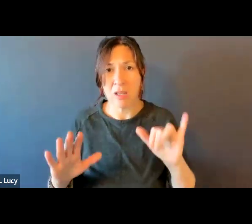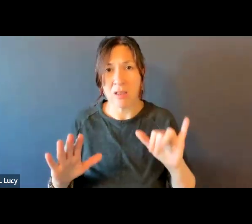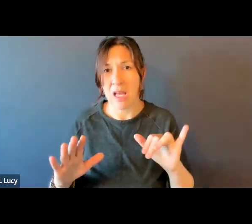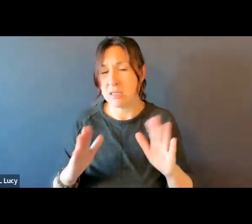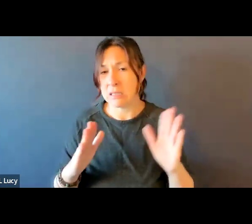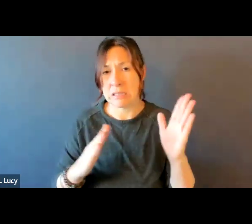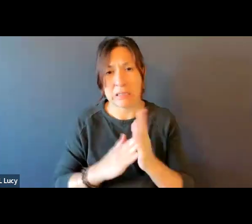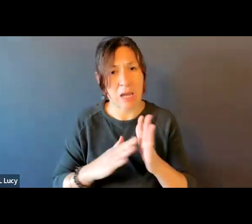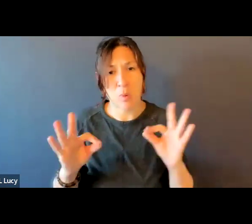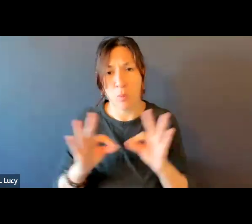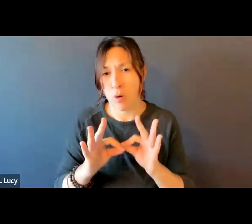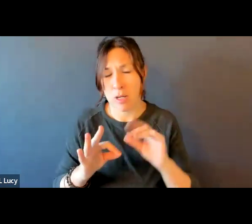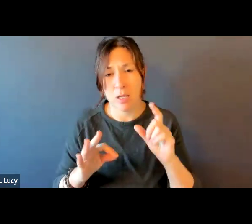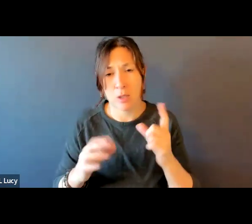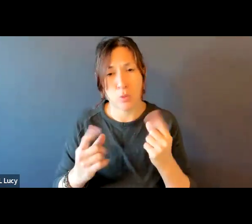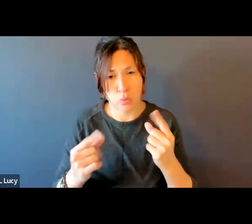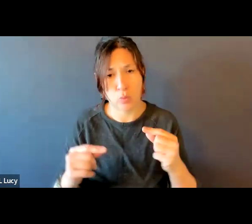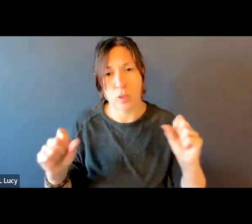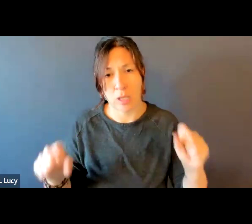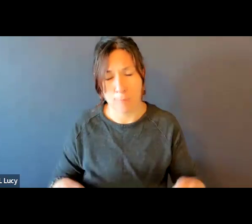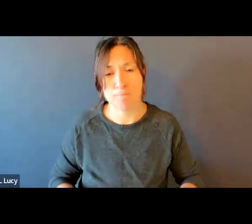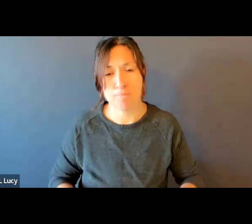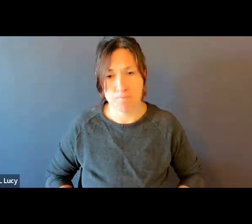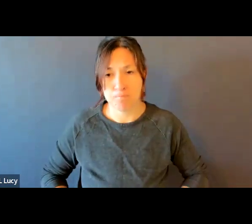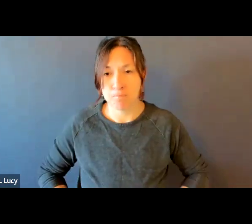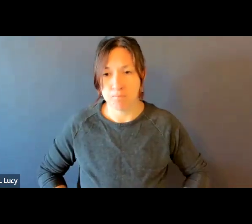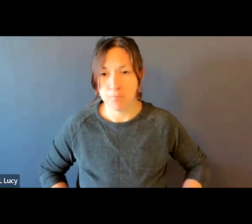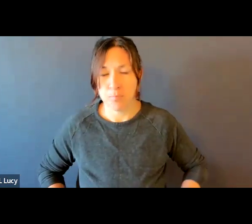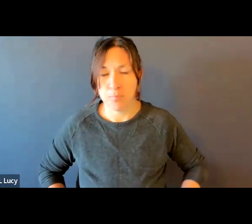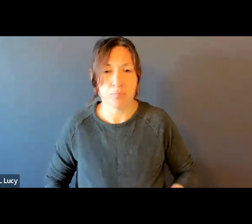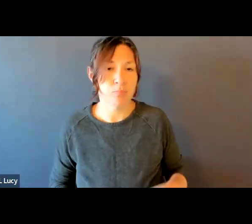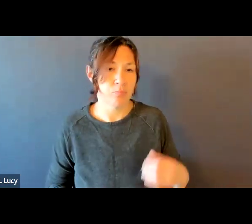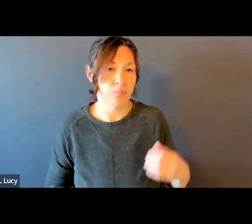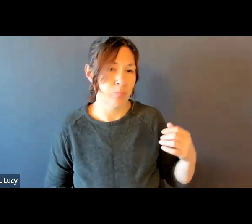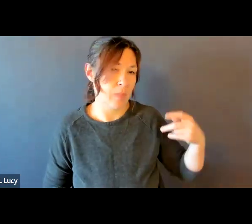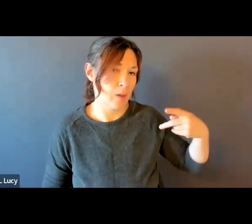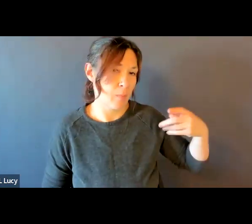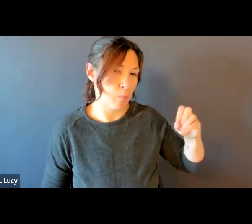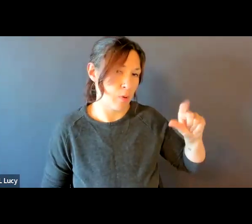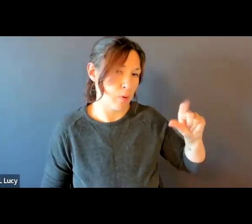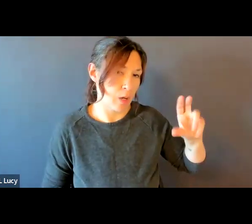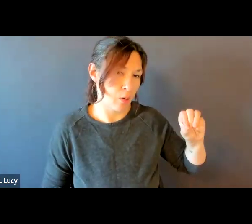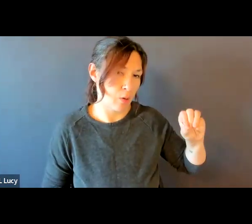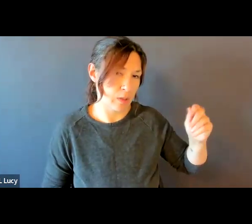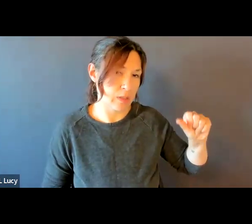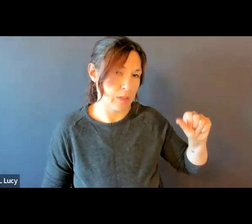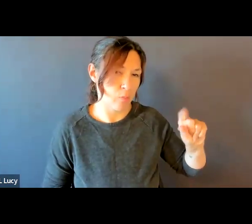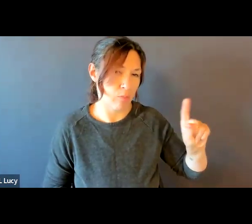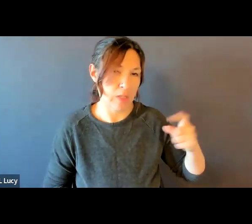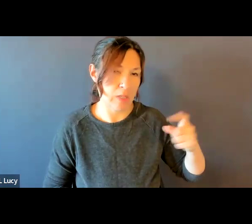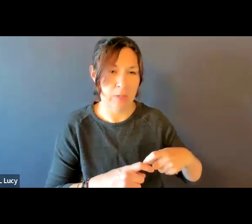thing we can do. Yeah. Thank you. Yo estuve buscando en